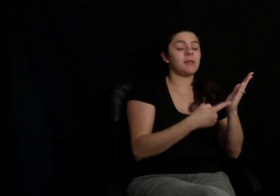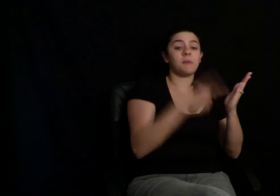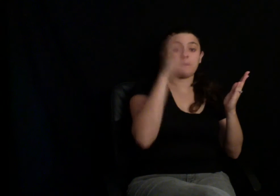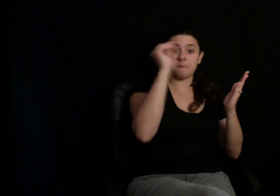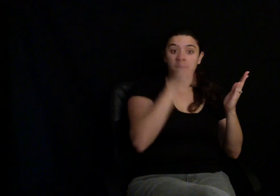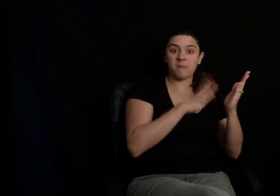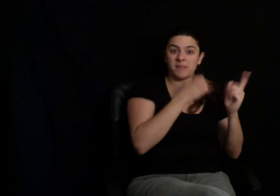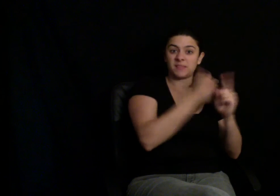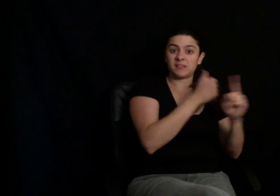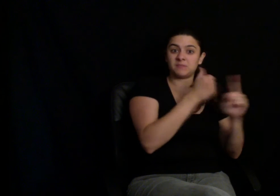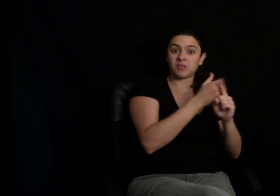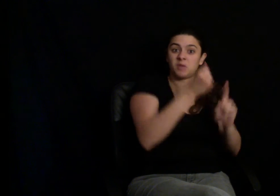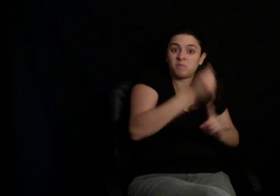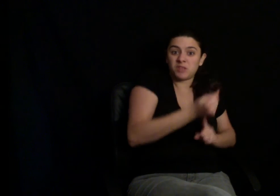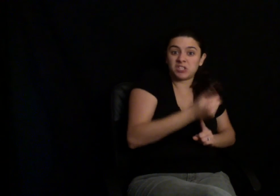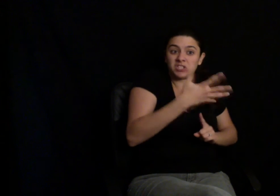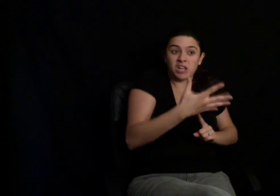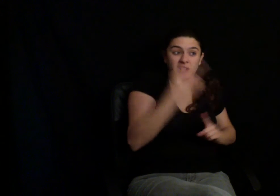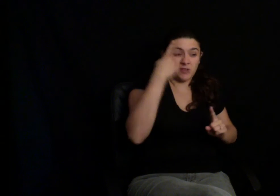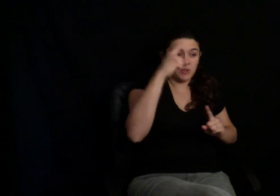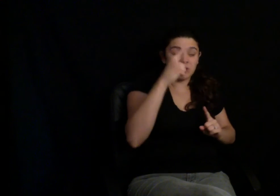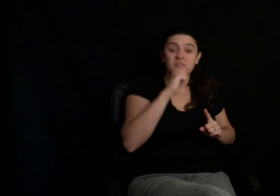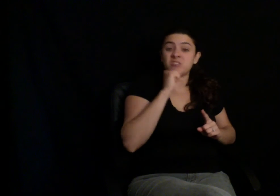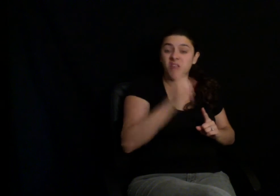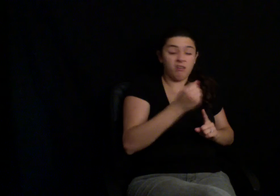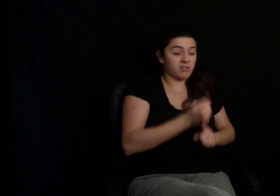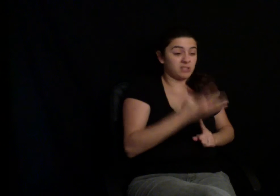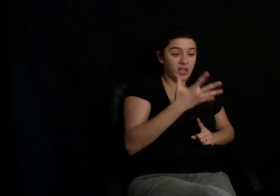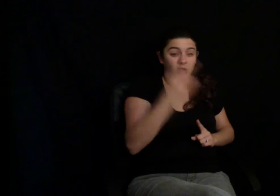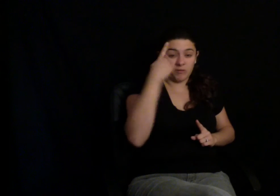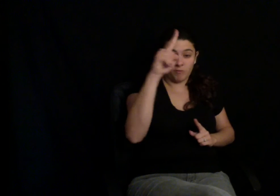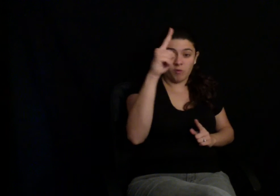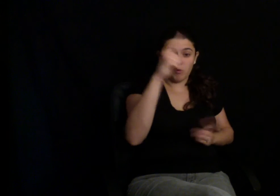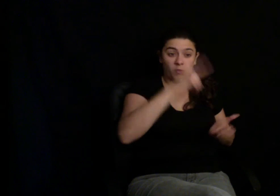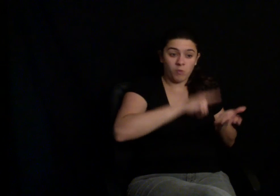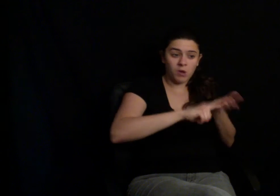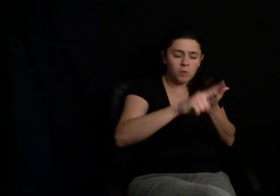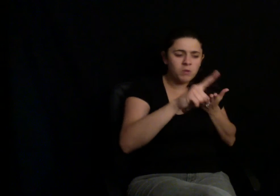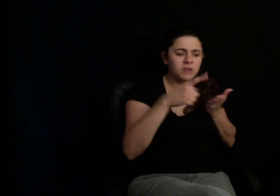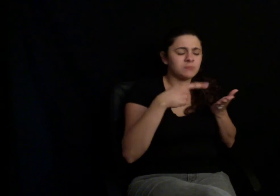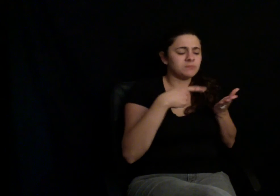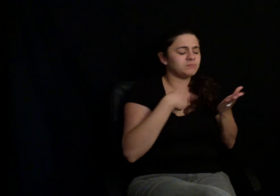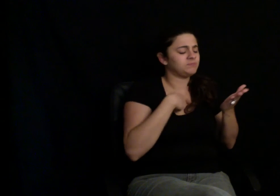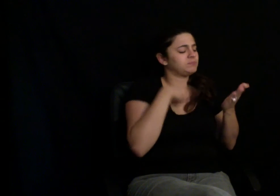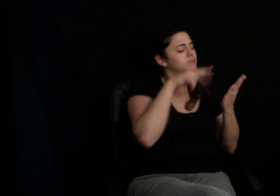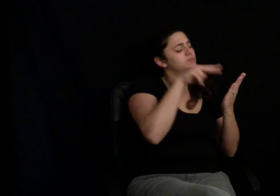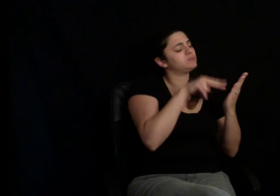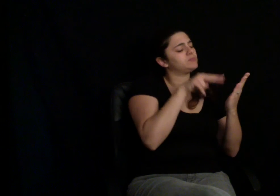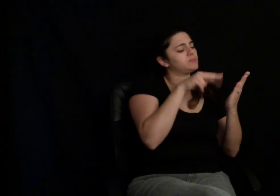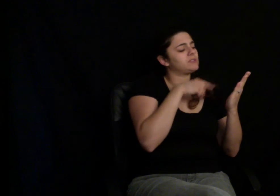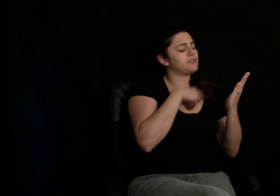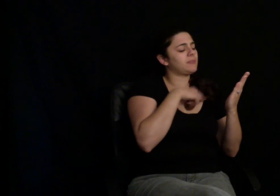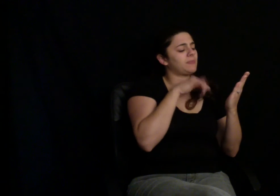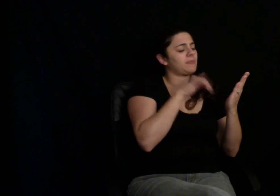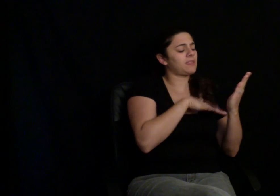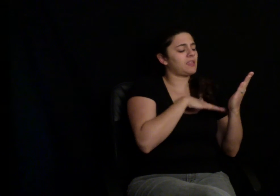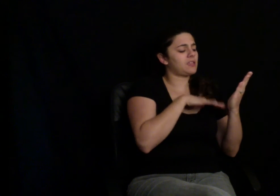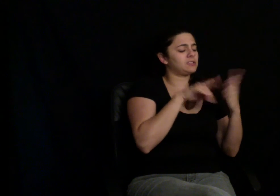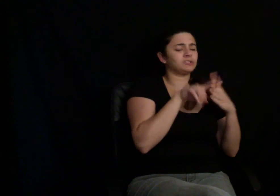serum testosterone level goes up. And so this kind of sparked an inside joke, kind of similar to Suspicous Onlooker